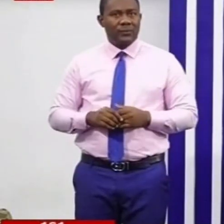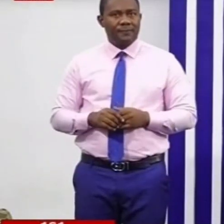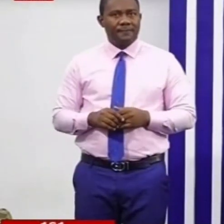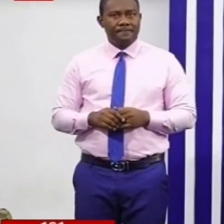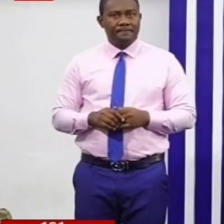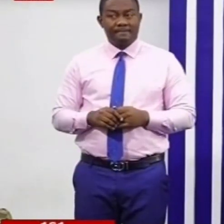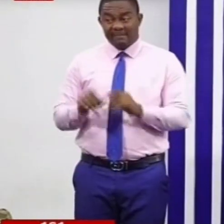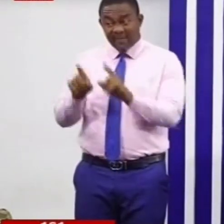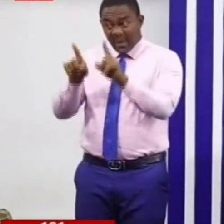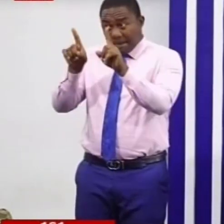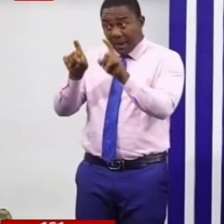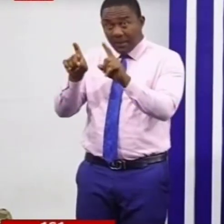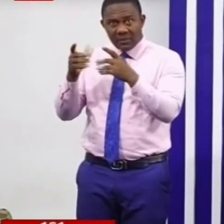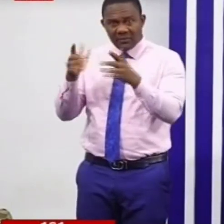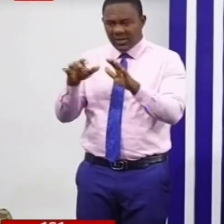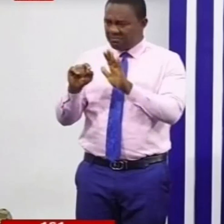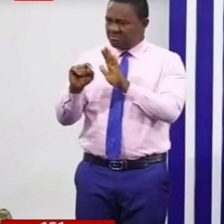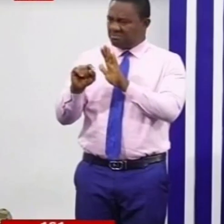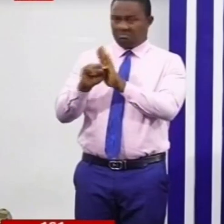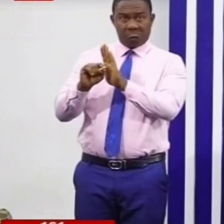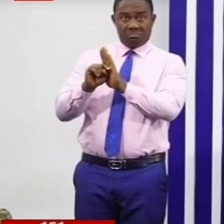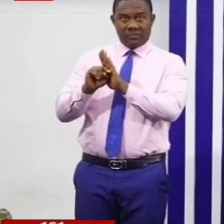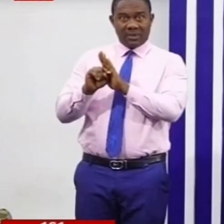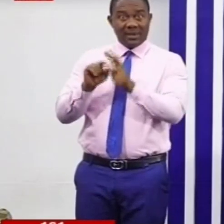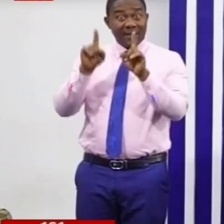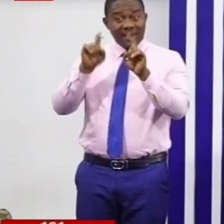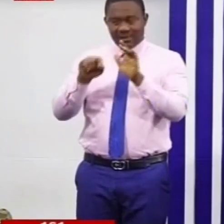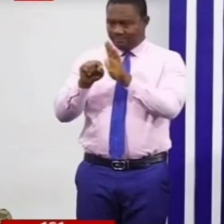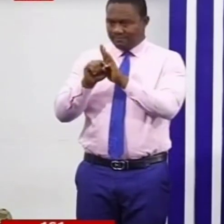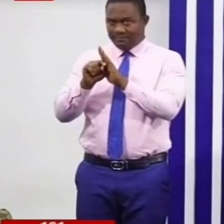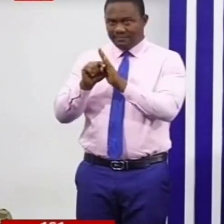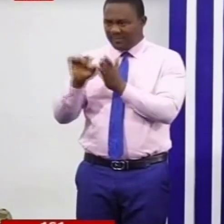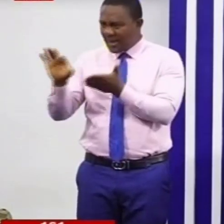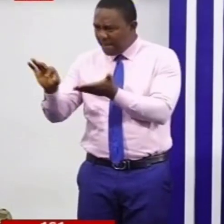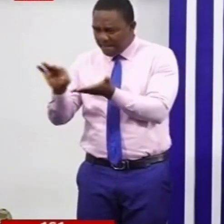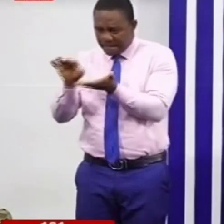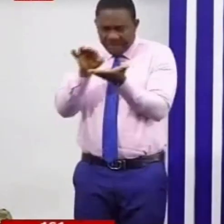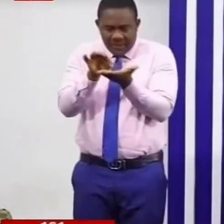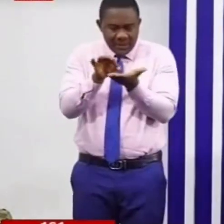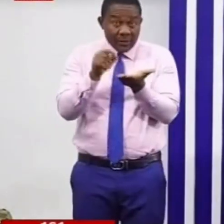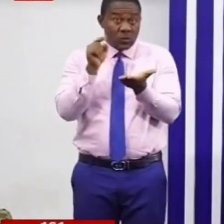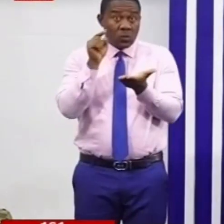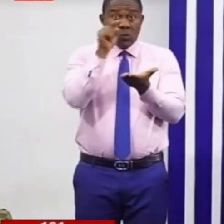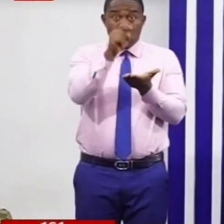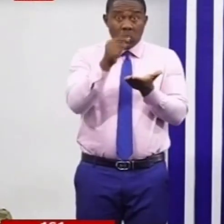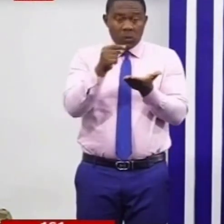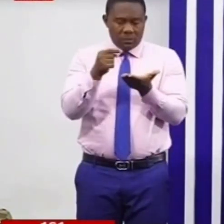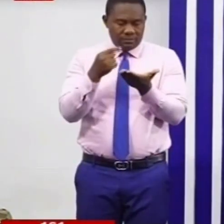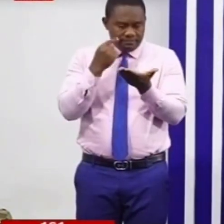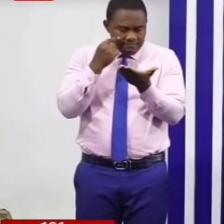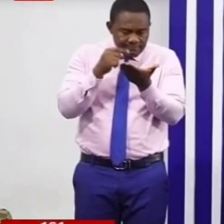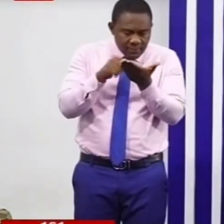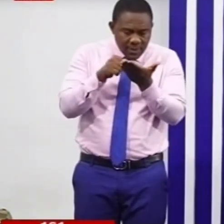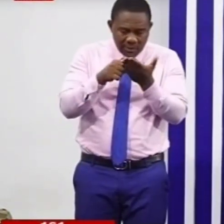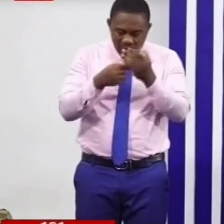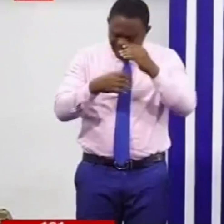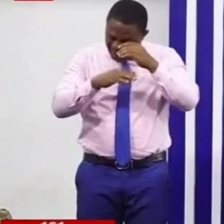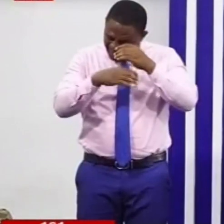We've tested them negative. We've taken samples to do the second test, and we are waiting